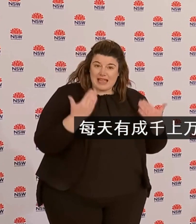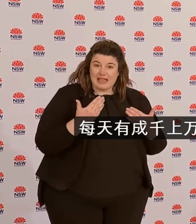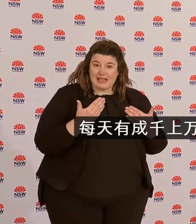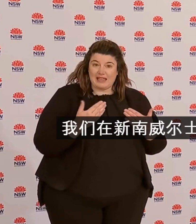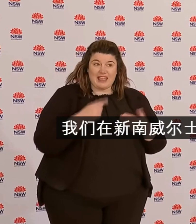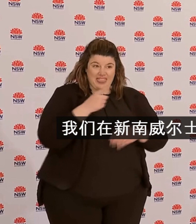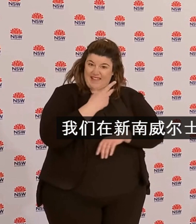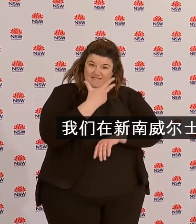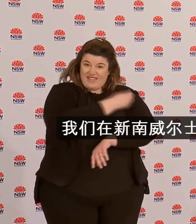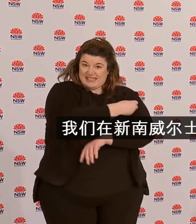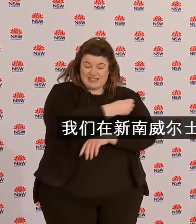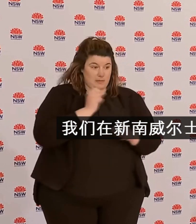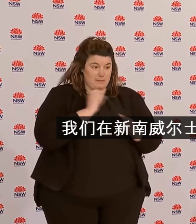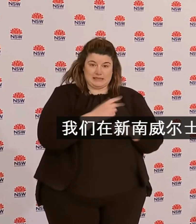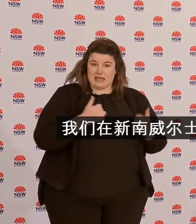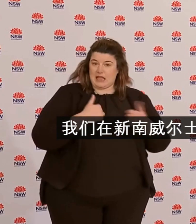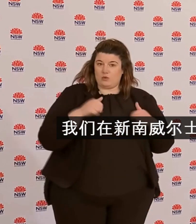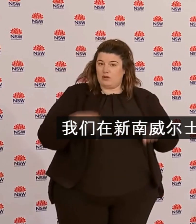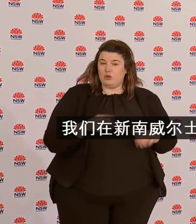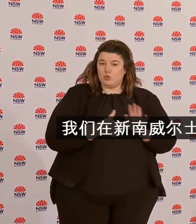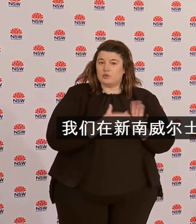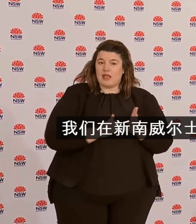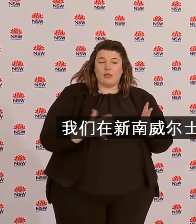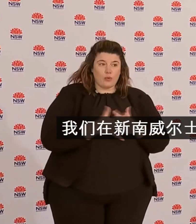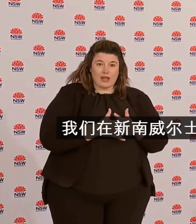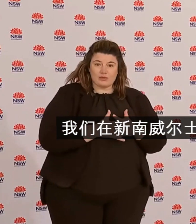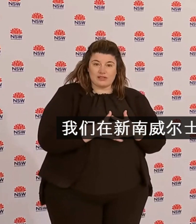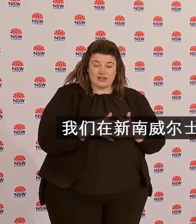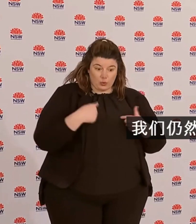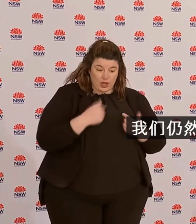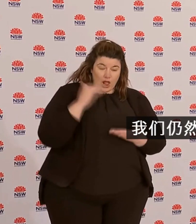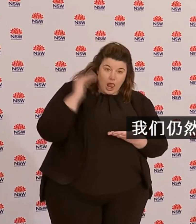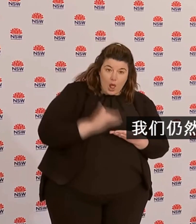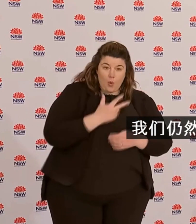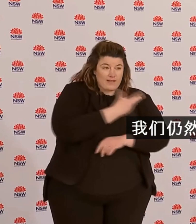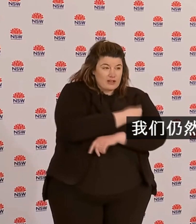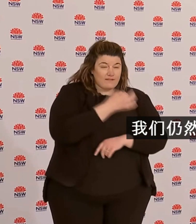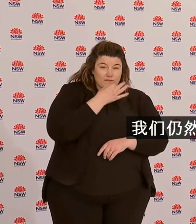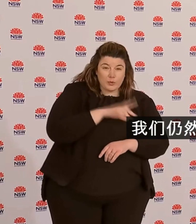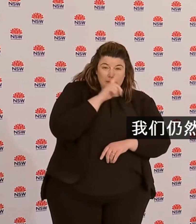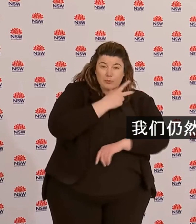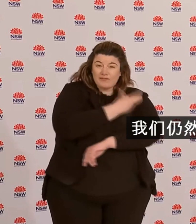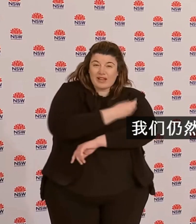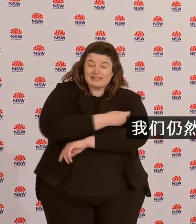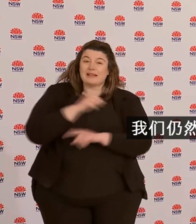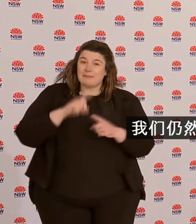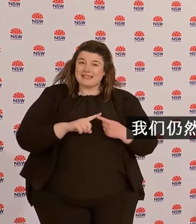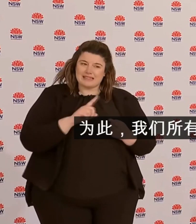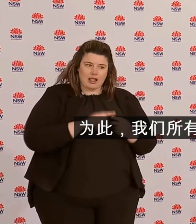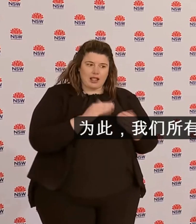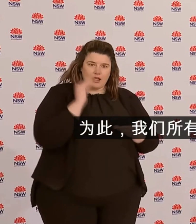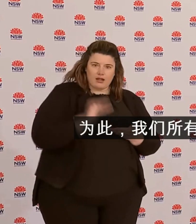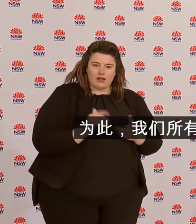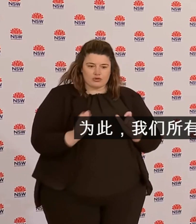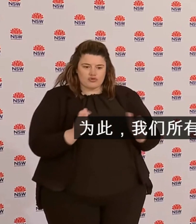higher vaccination rates than what we have here in New South Wales. With our relatively low vaccination rates, we've still been able to limit the number of cases.